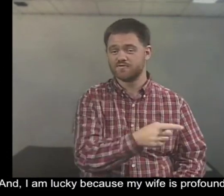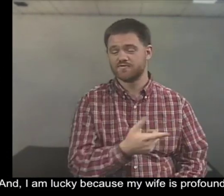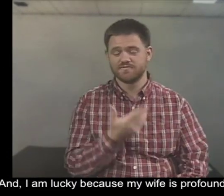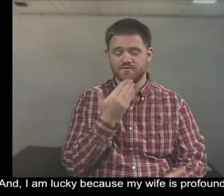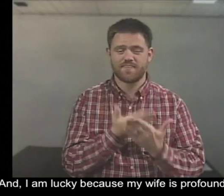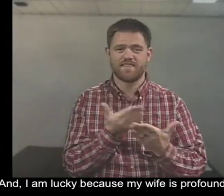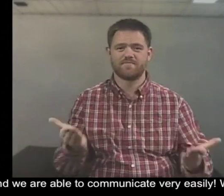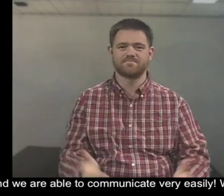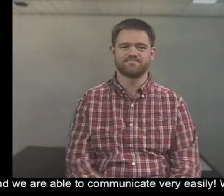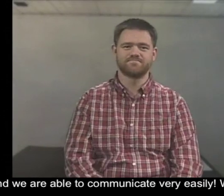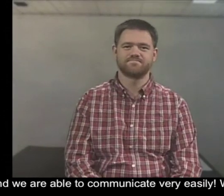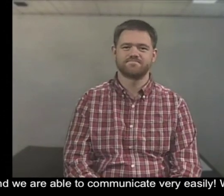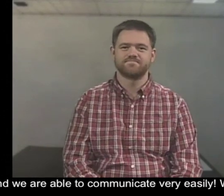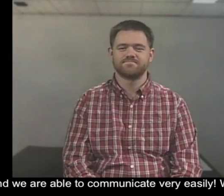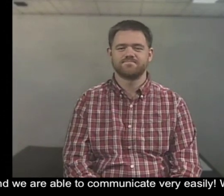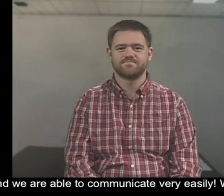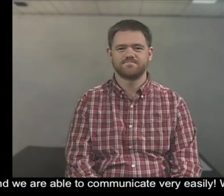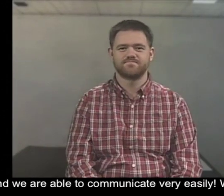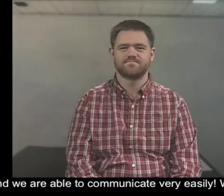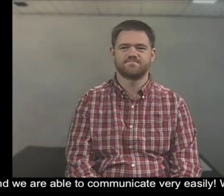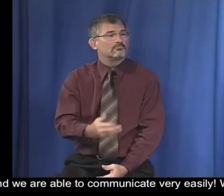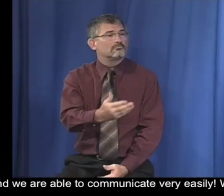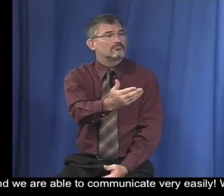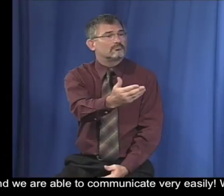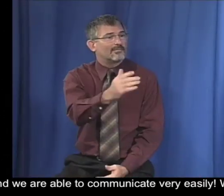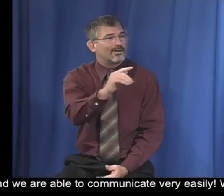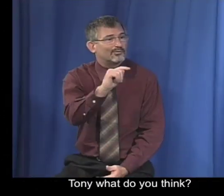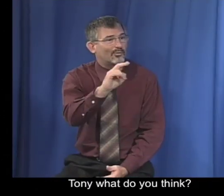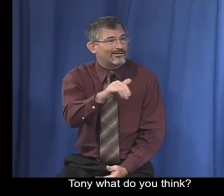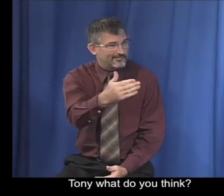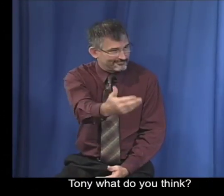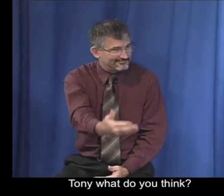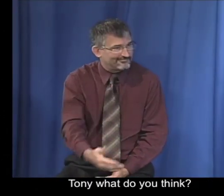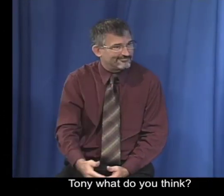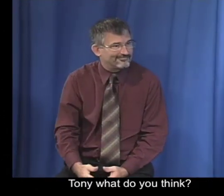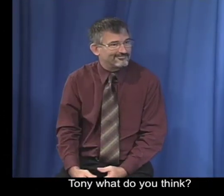and we're able to communicate very easily with sign. Tony, what do you think?